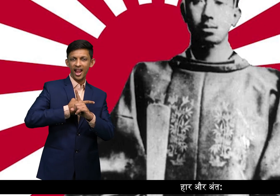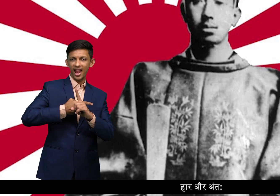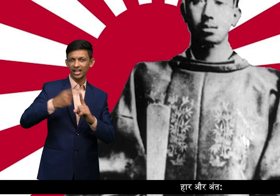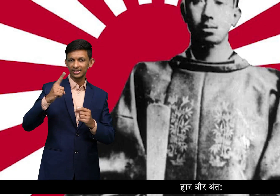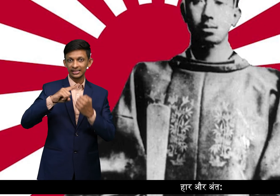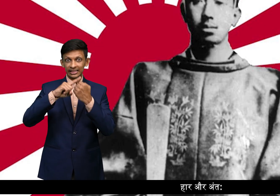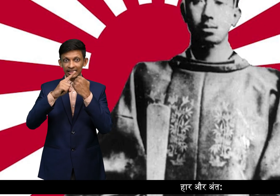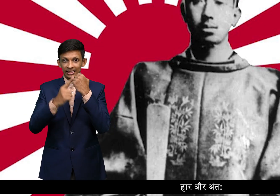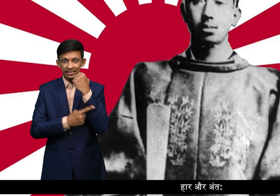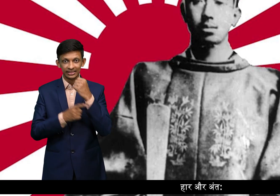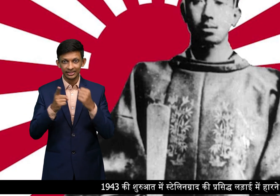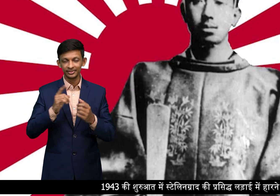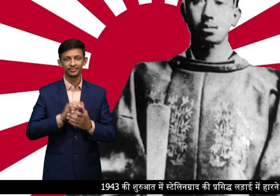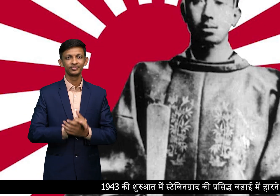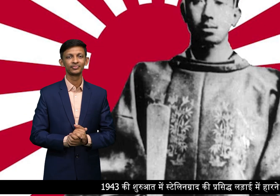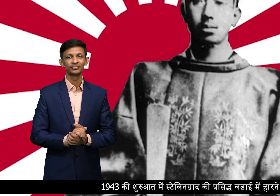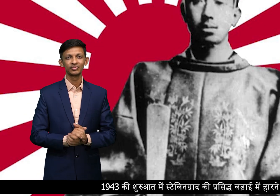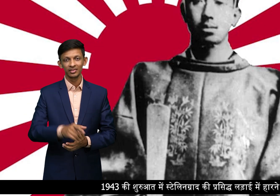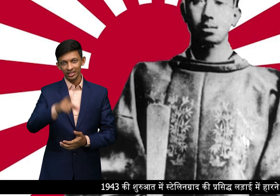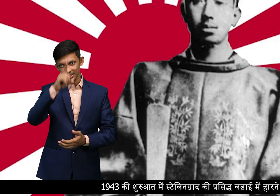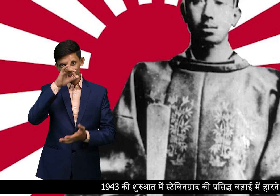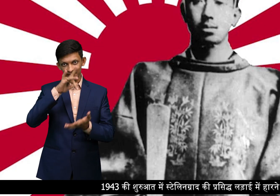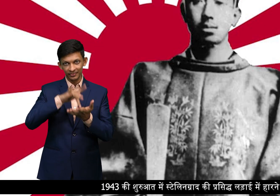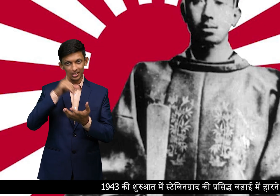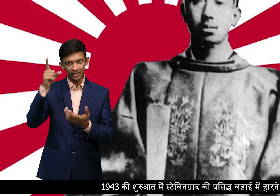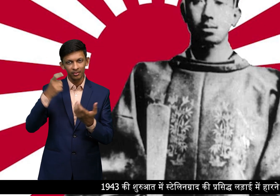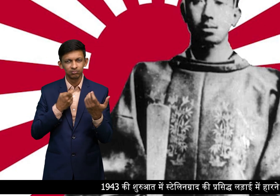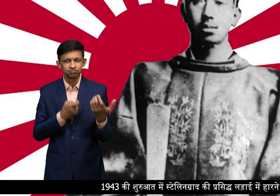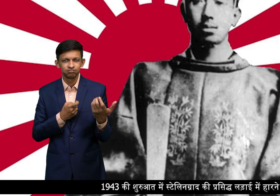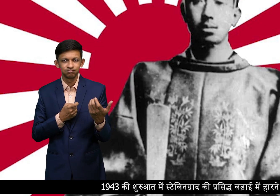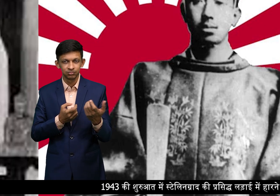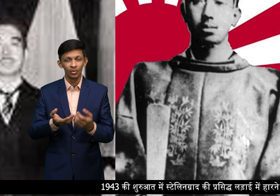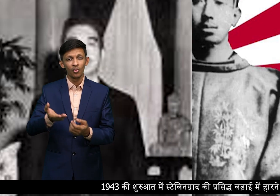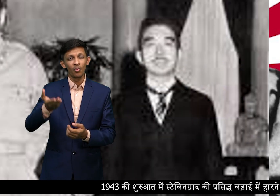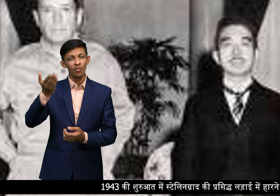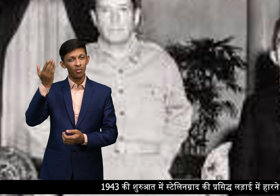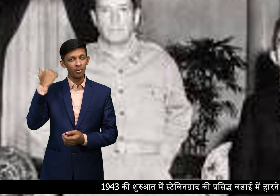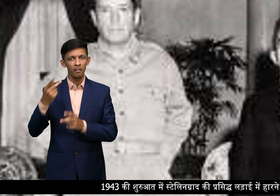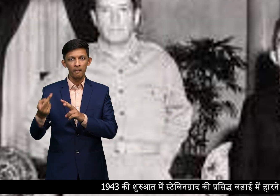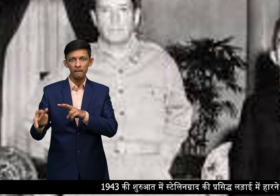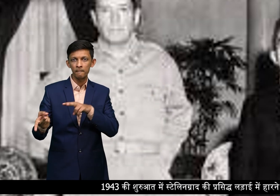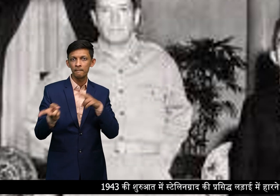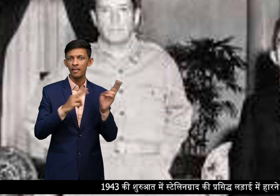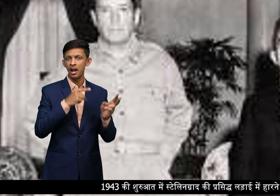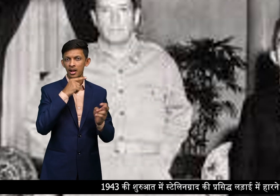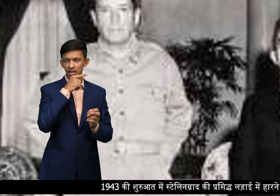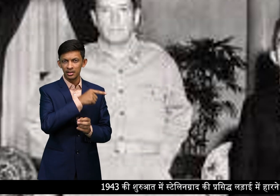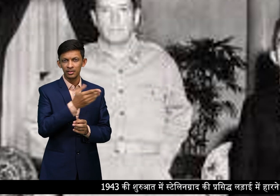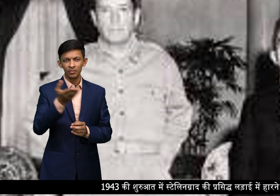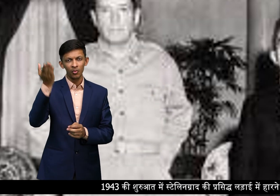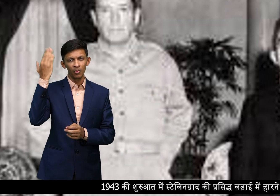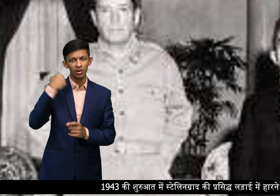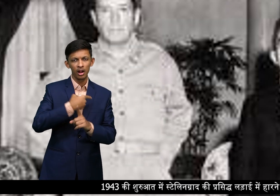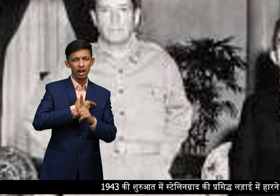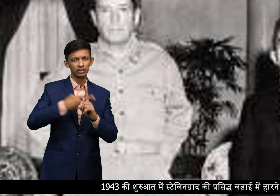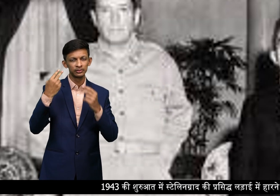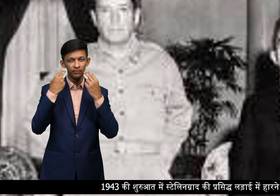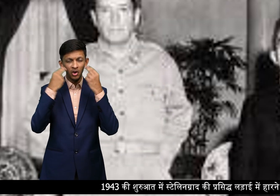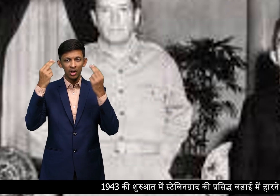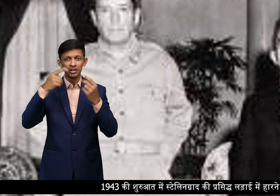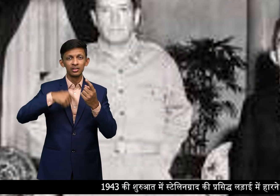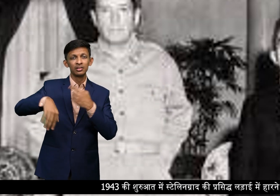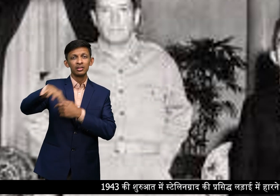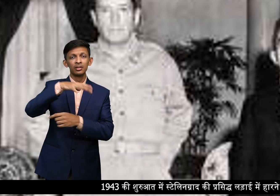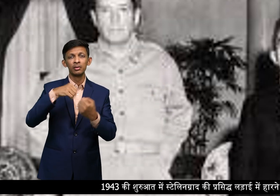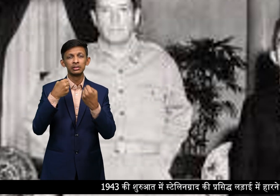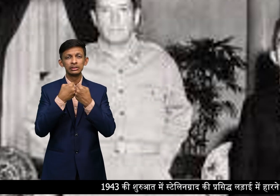The defeat and the end. The German armies were turned back after they were defeated in the